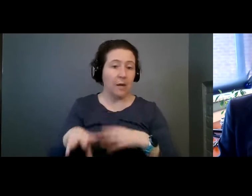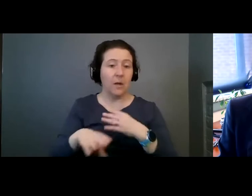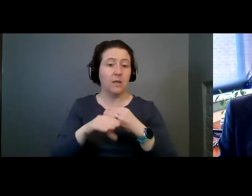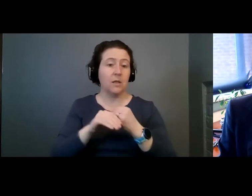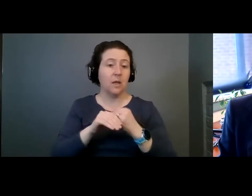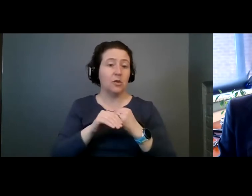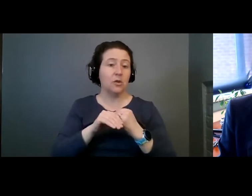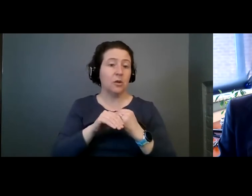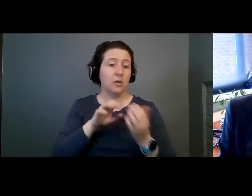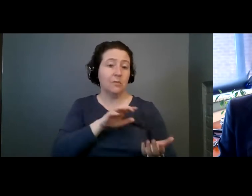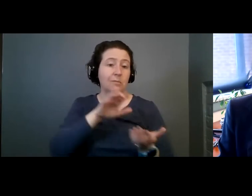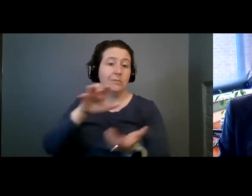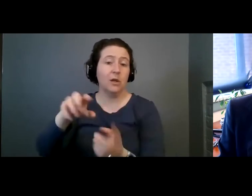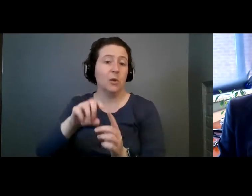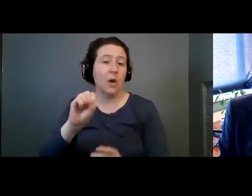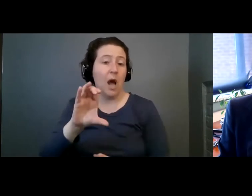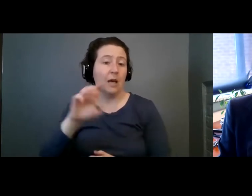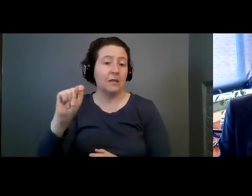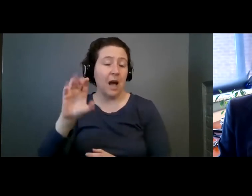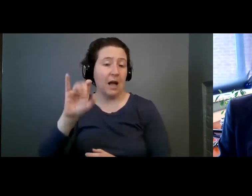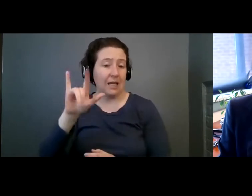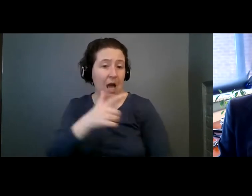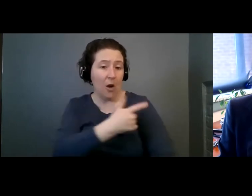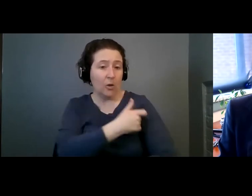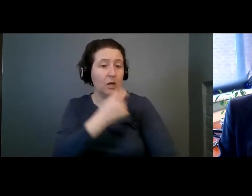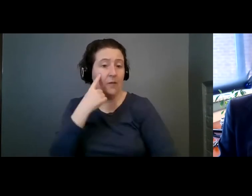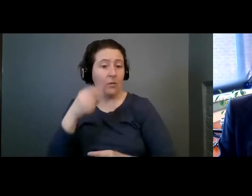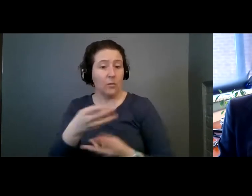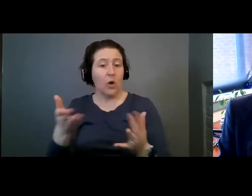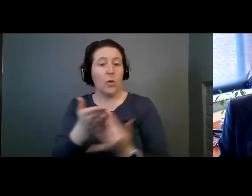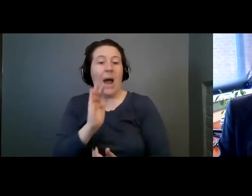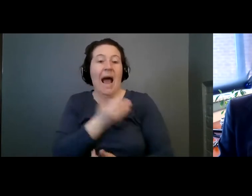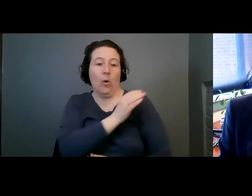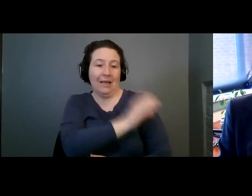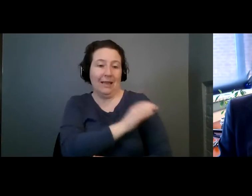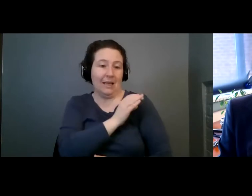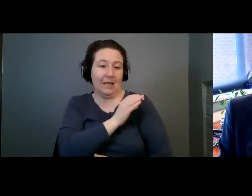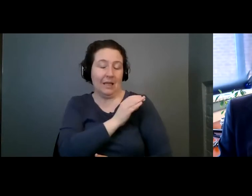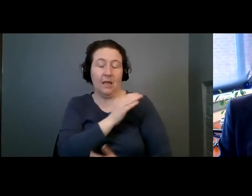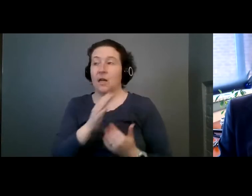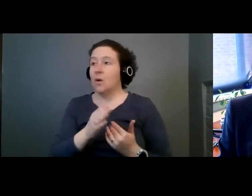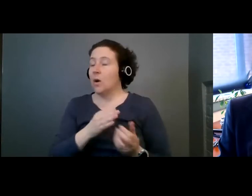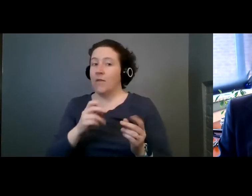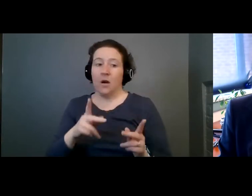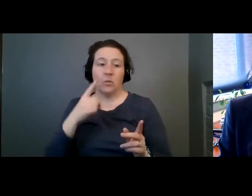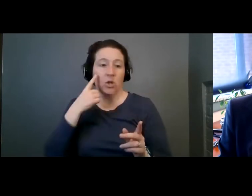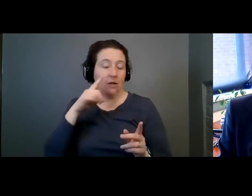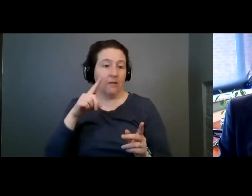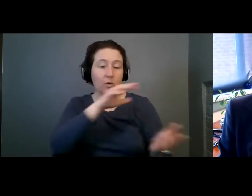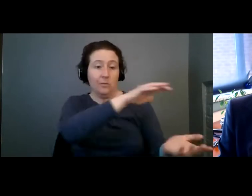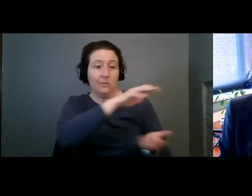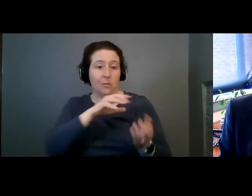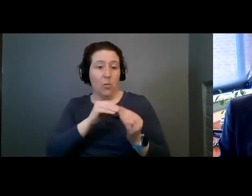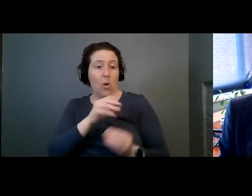of vaccine to Scott County to be given through our clinic. We welcome any opportunity to bring additional